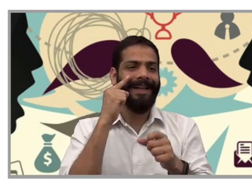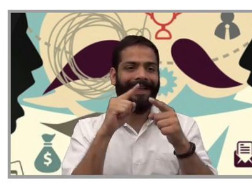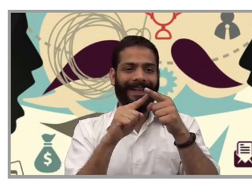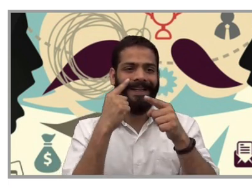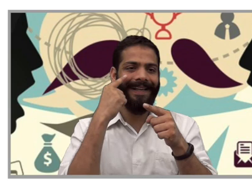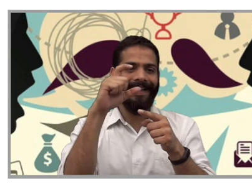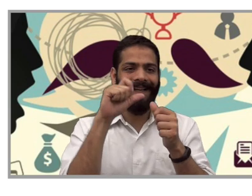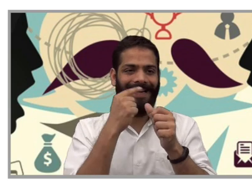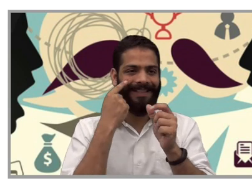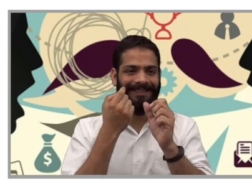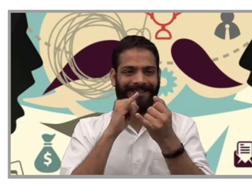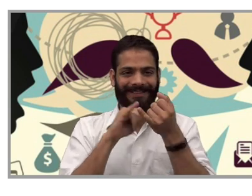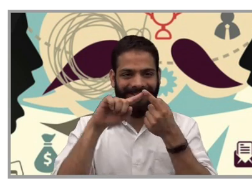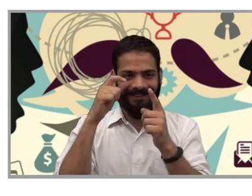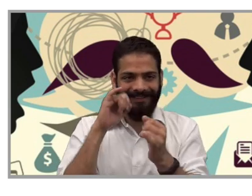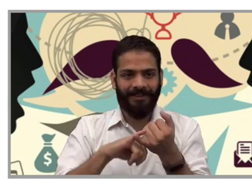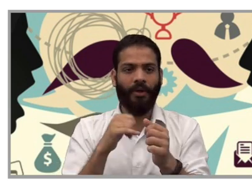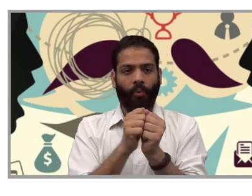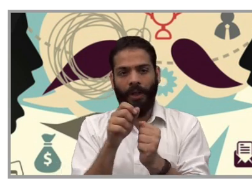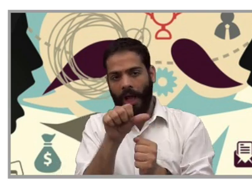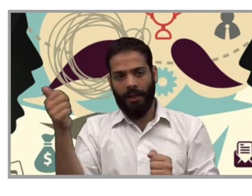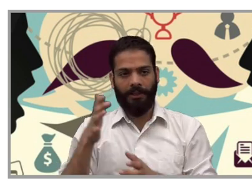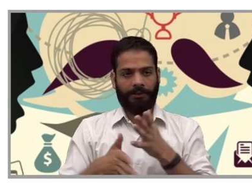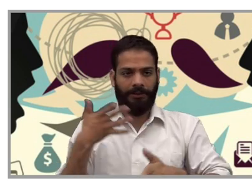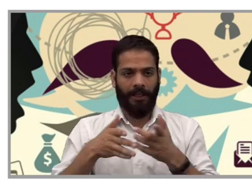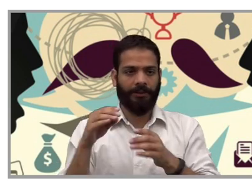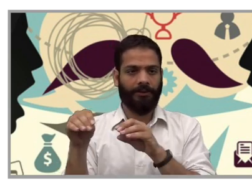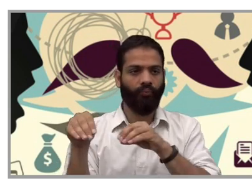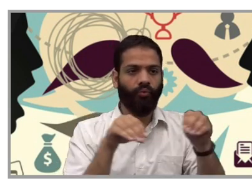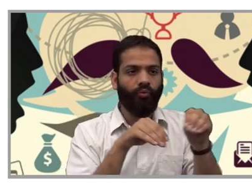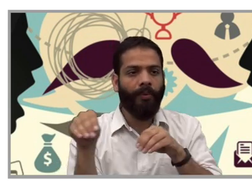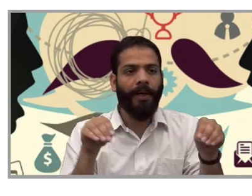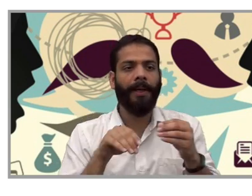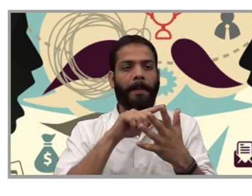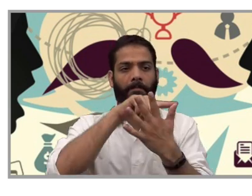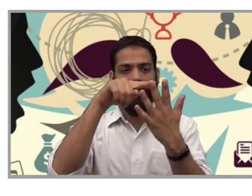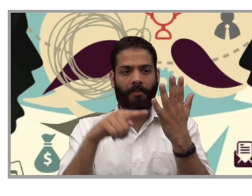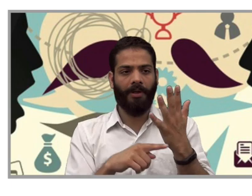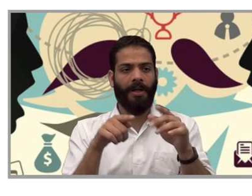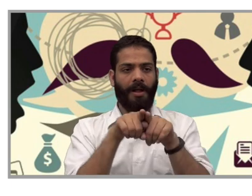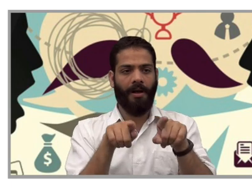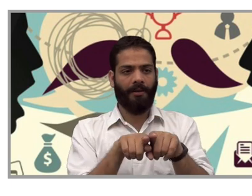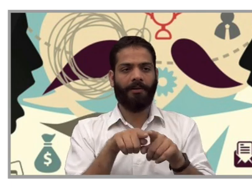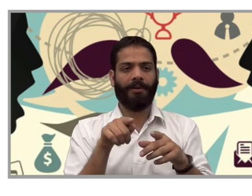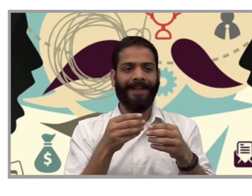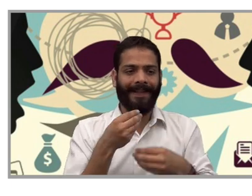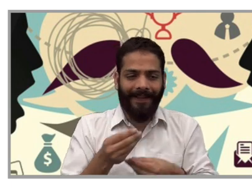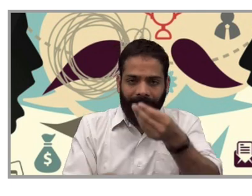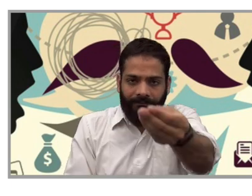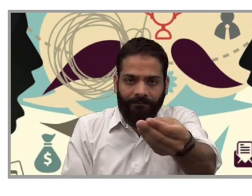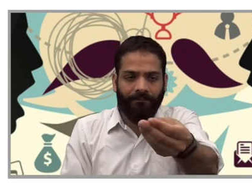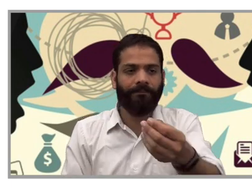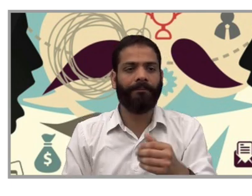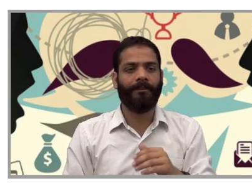The fourth is iterative aspect. An adverb again undergoes weak drop and